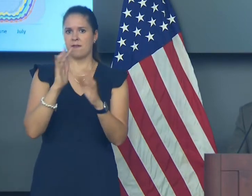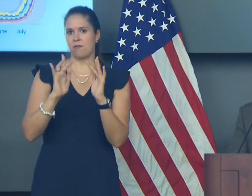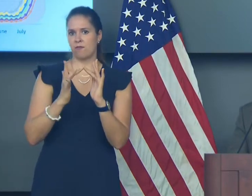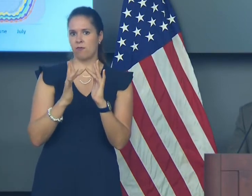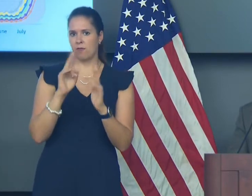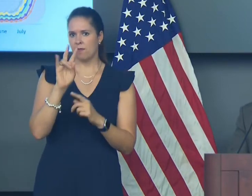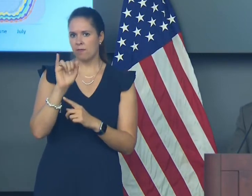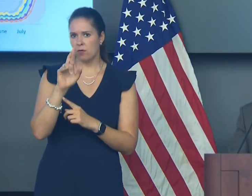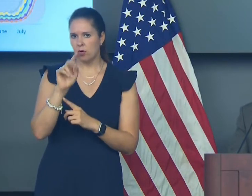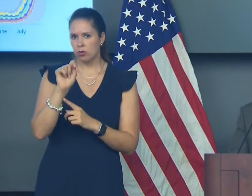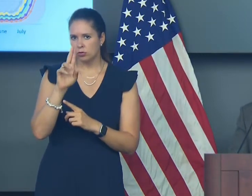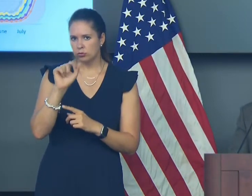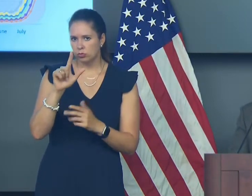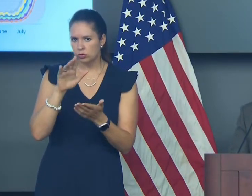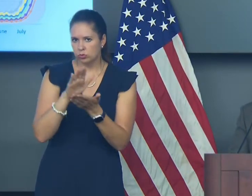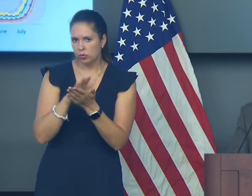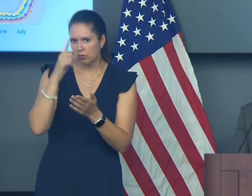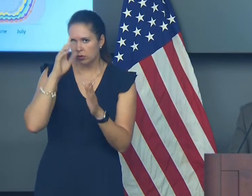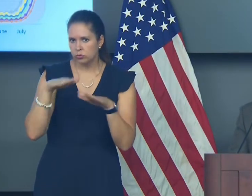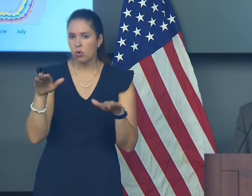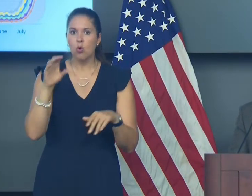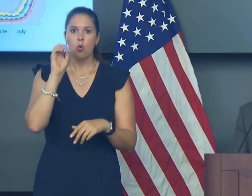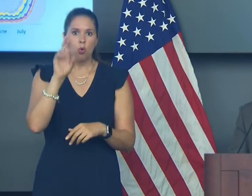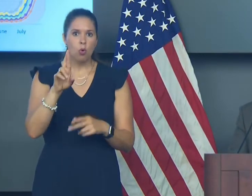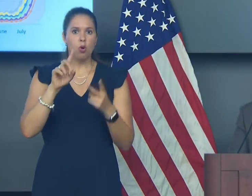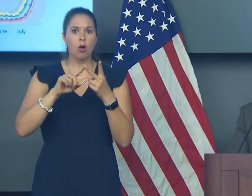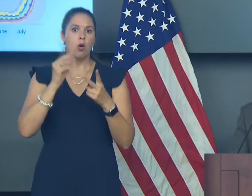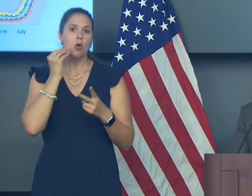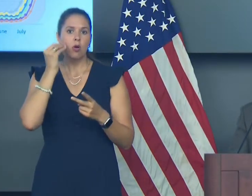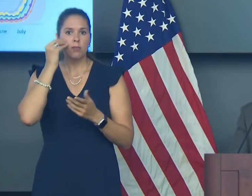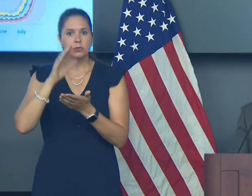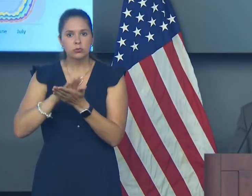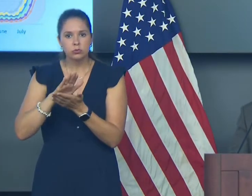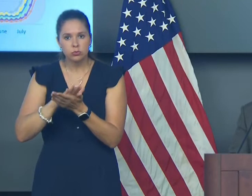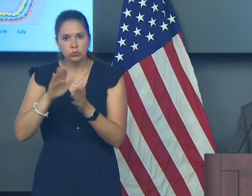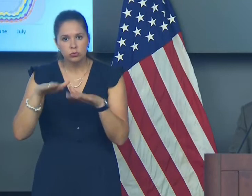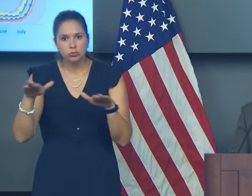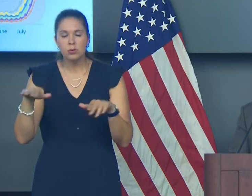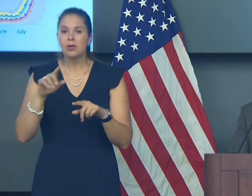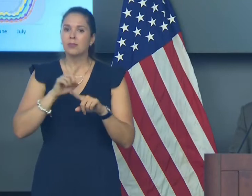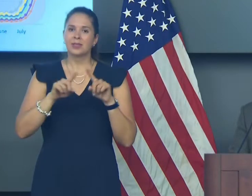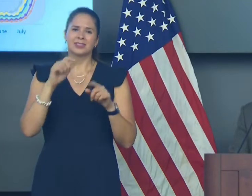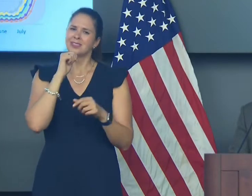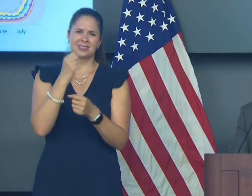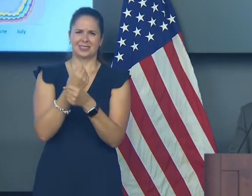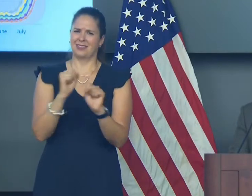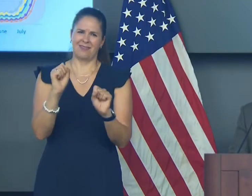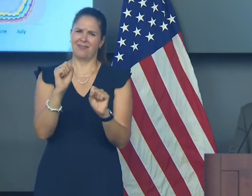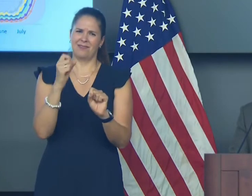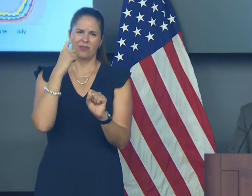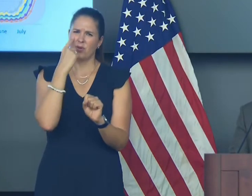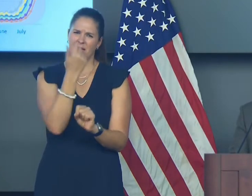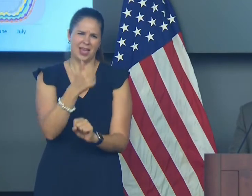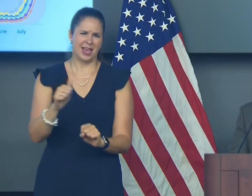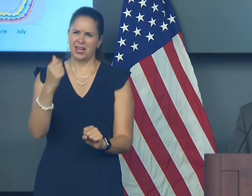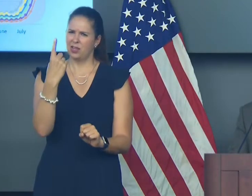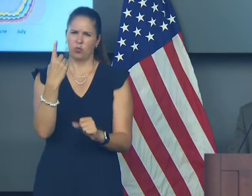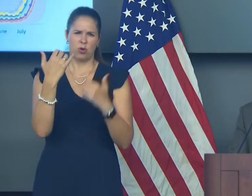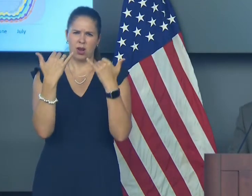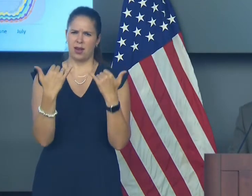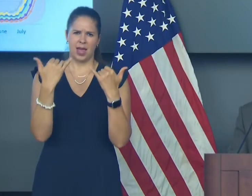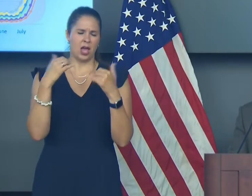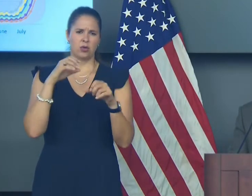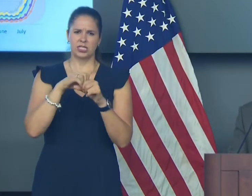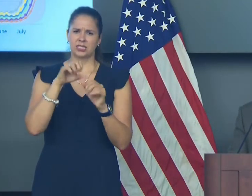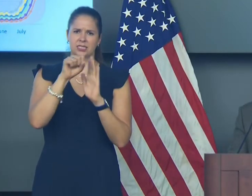virtual school for your children, or you can homeschool your children. But it is not safe for anyone right now